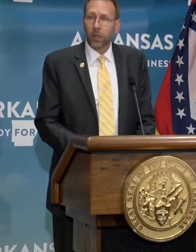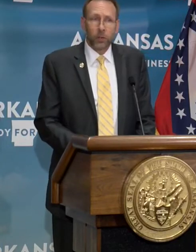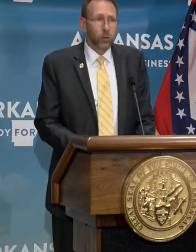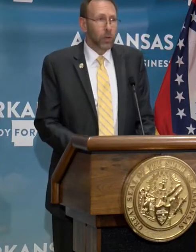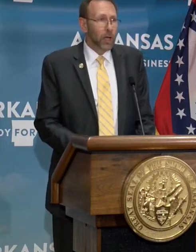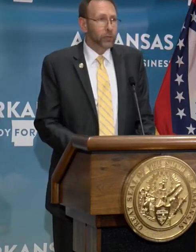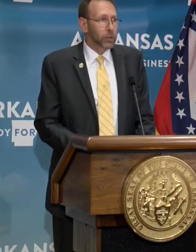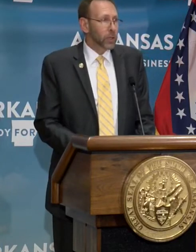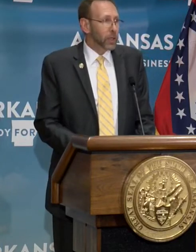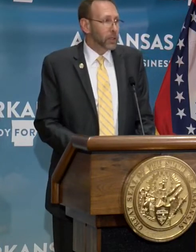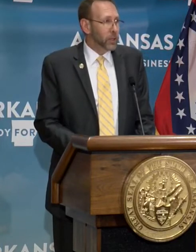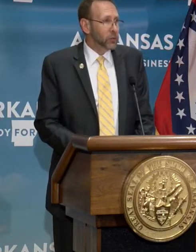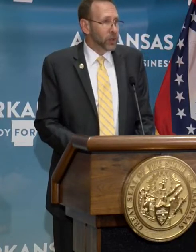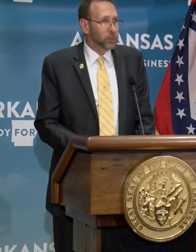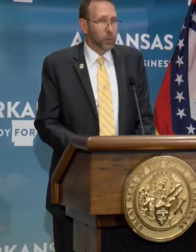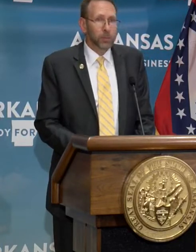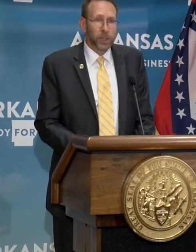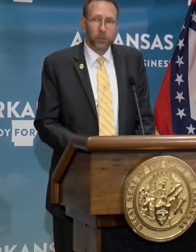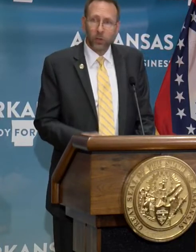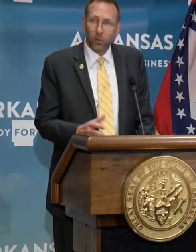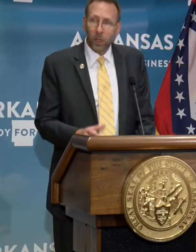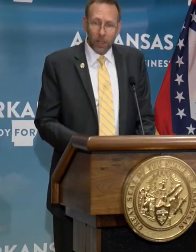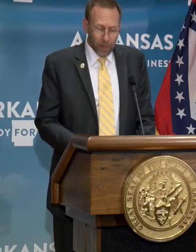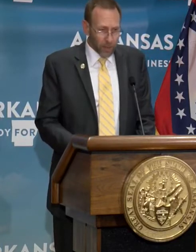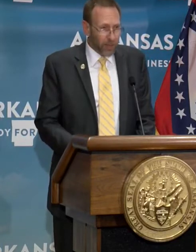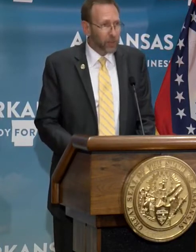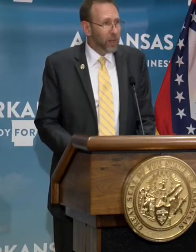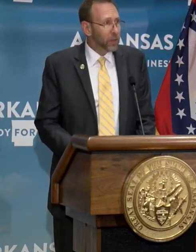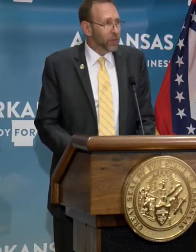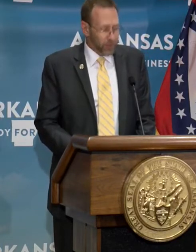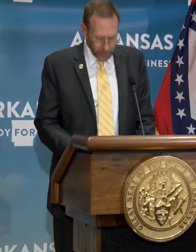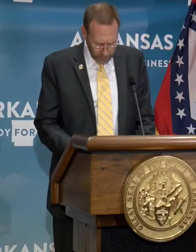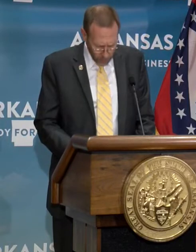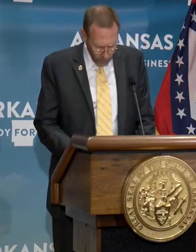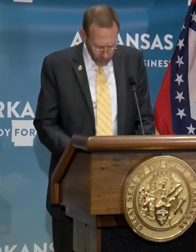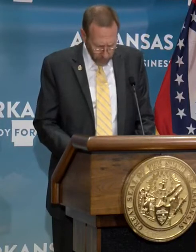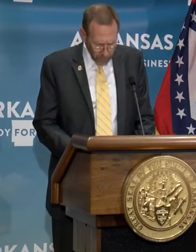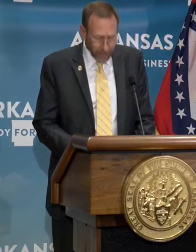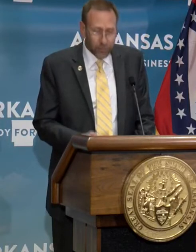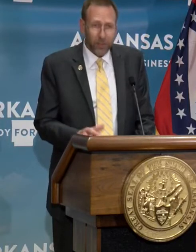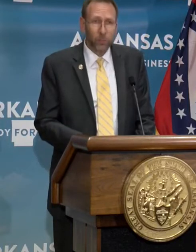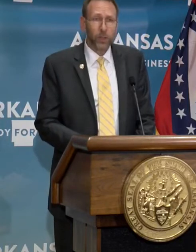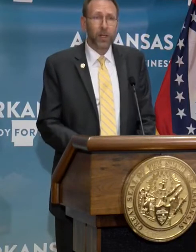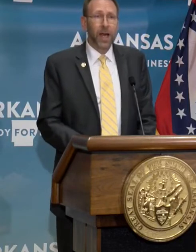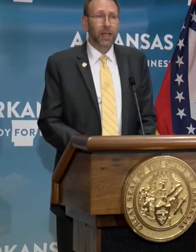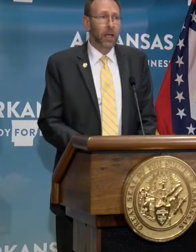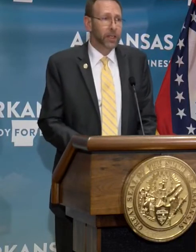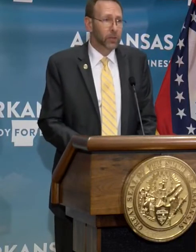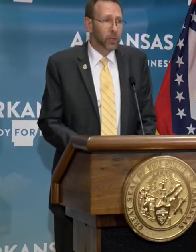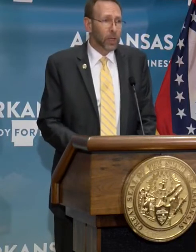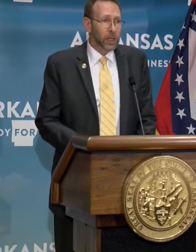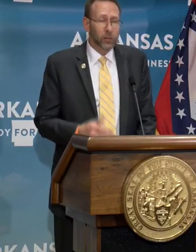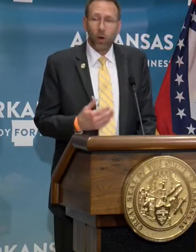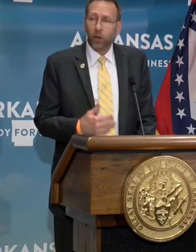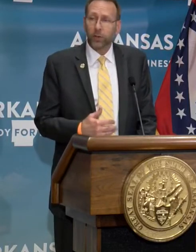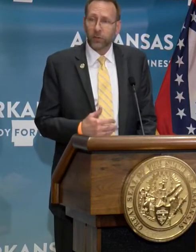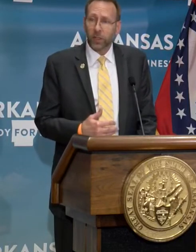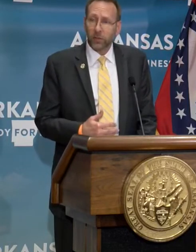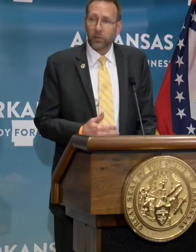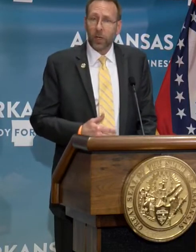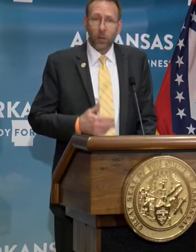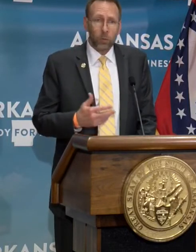other neurologic condition that's permanent. So that's another thing that it can cause. And the last thing I wanted to highlight is